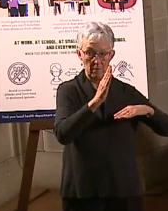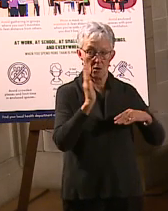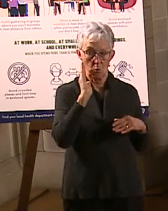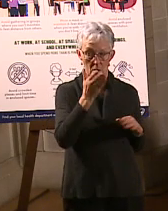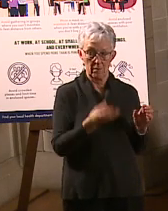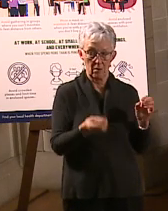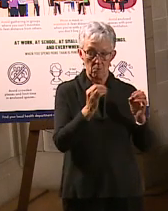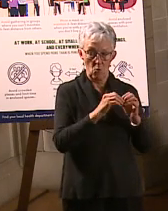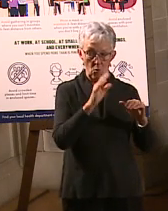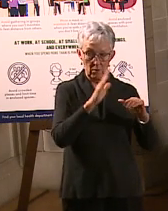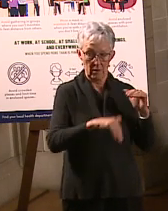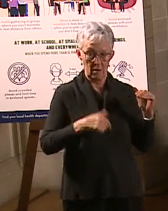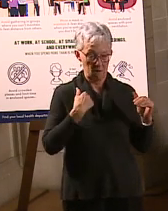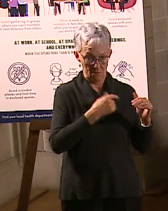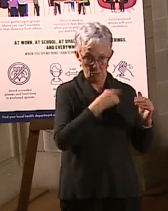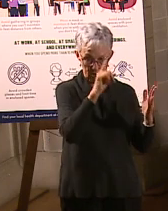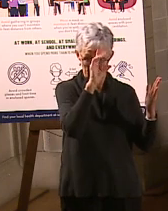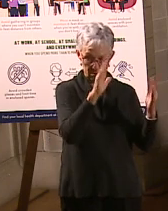supply, we will vaccinate more people.